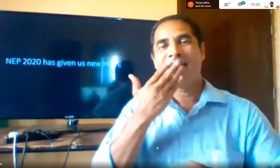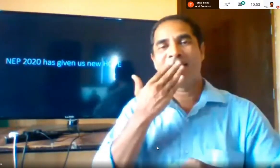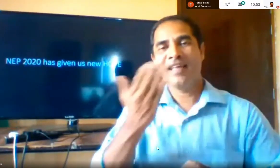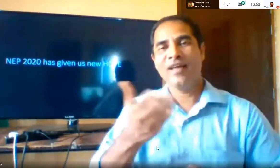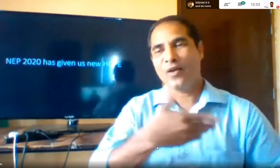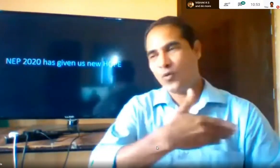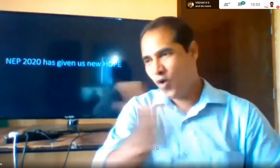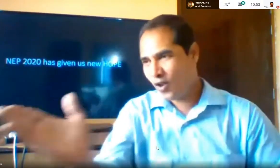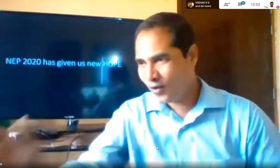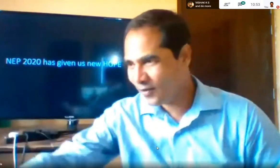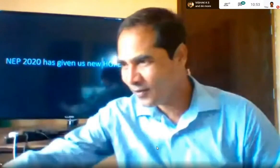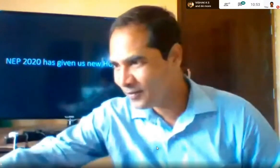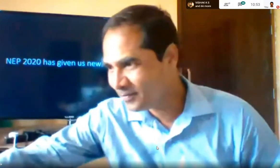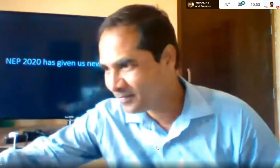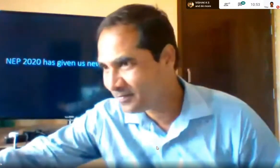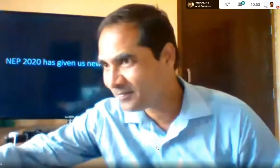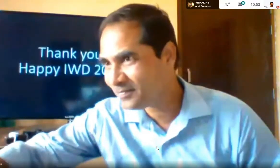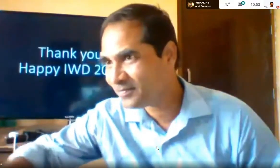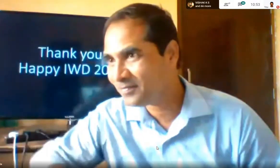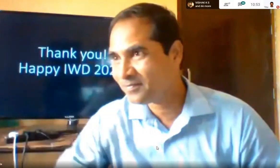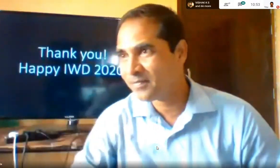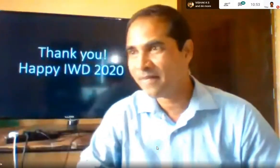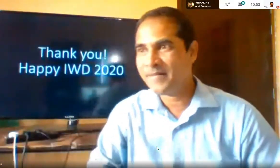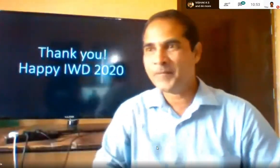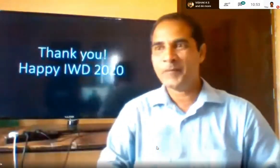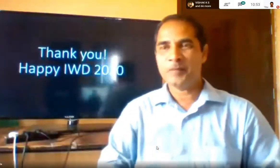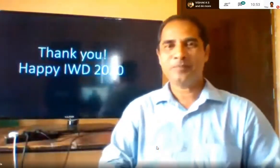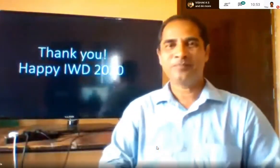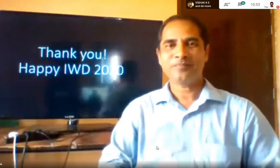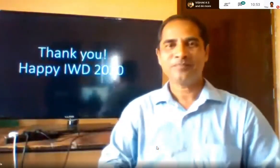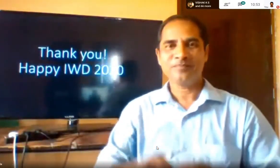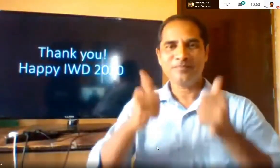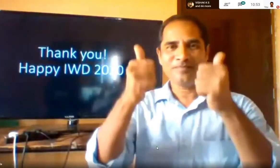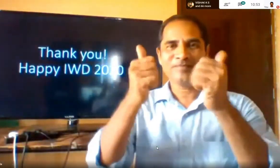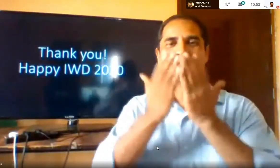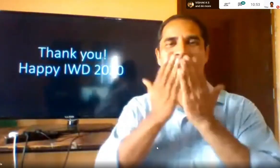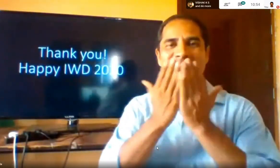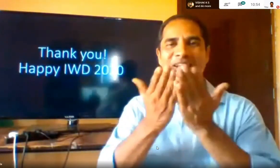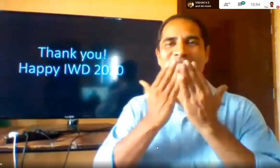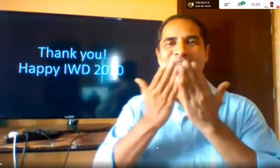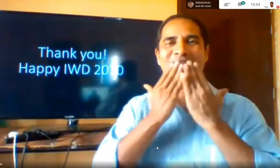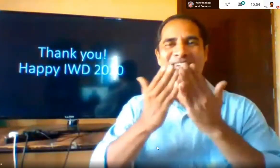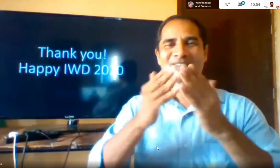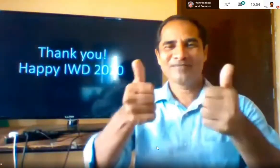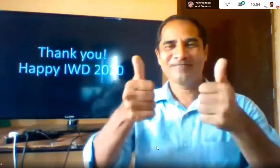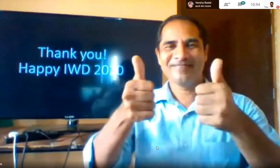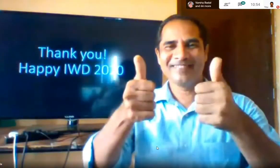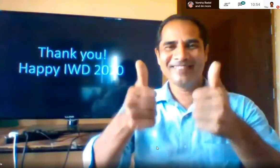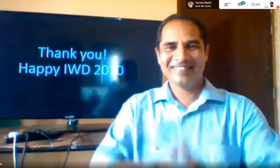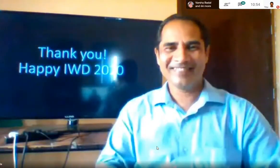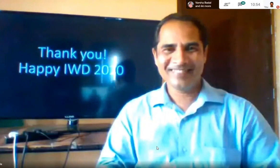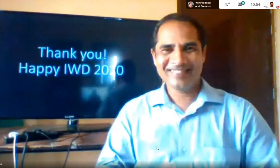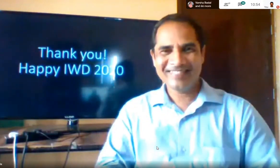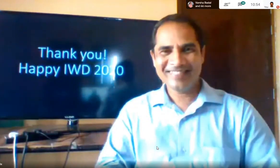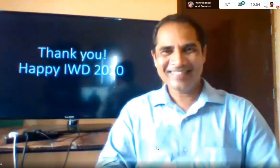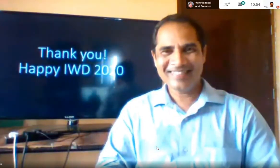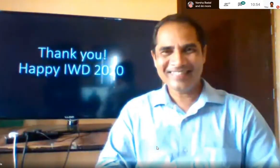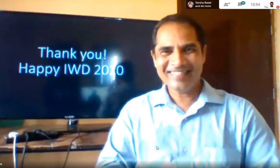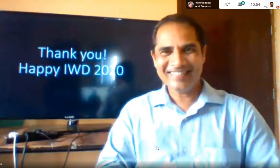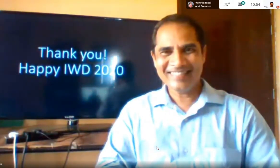So now I'm stopping my lecture. Thank you to everyone. Good. Thank you so much.